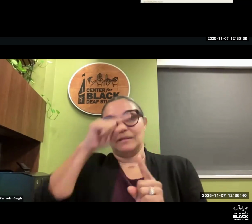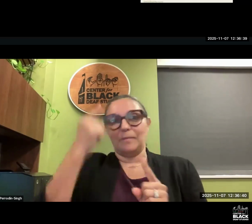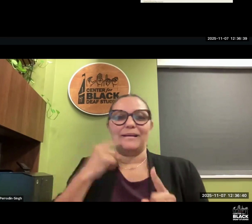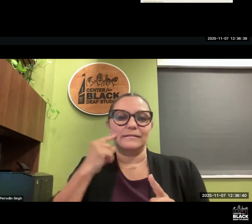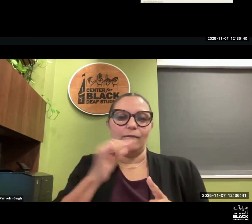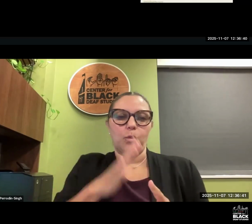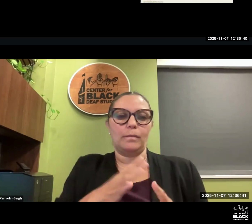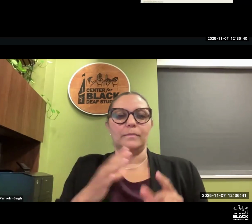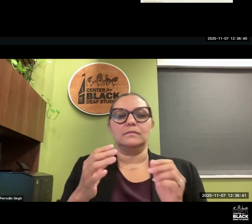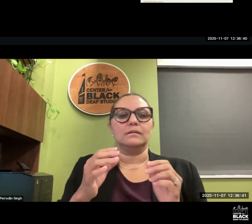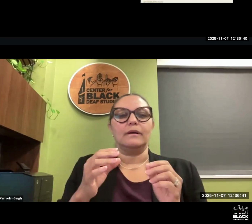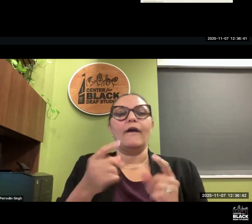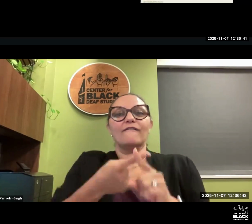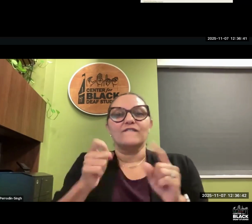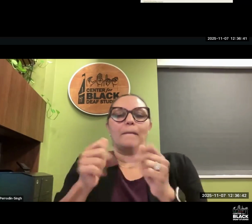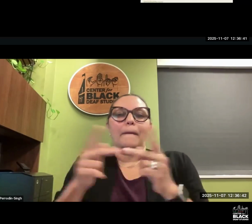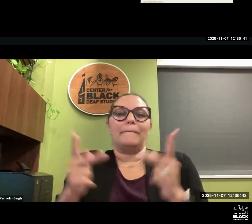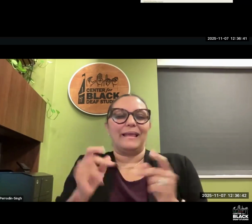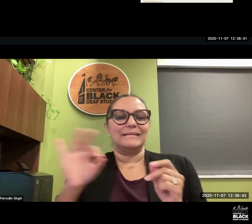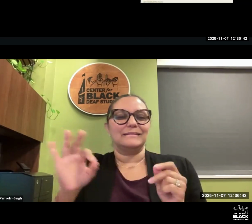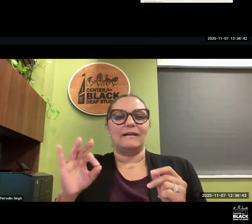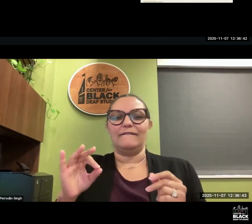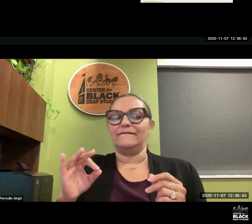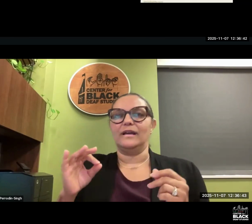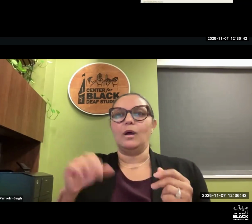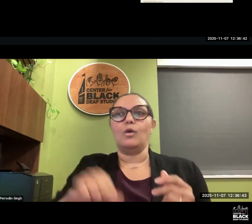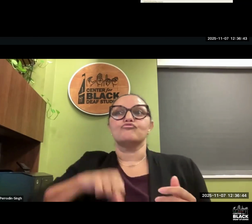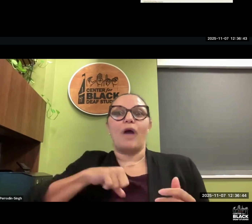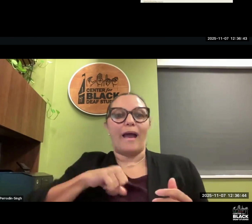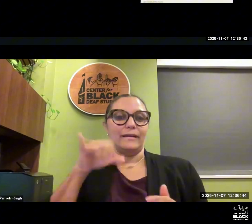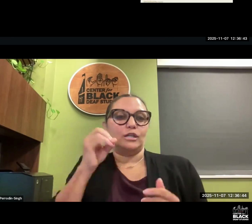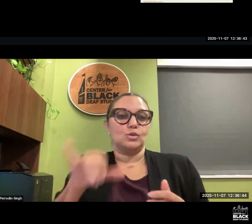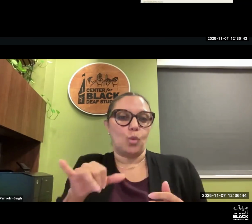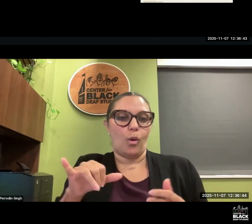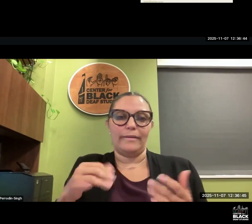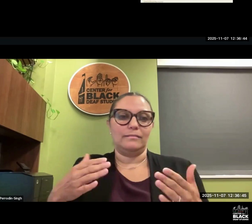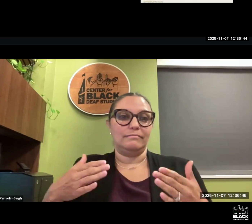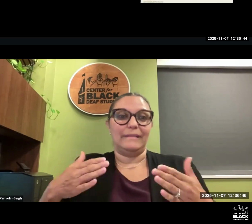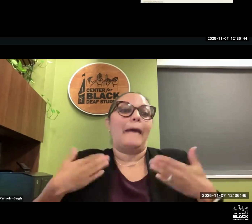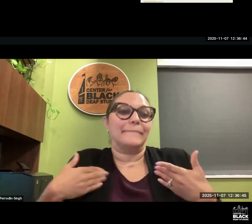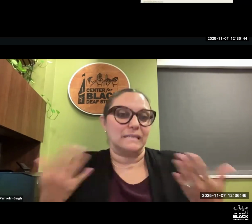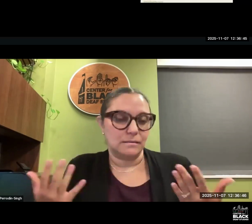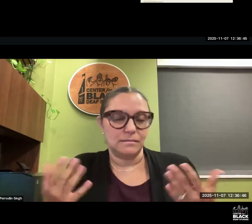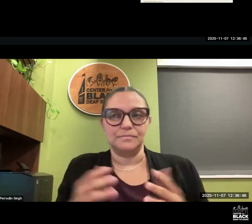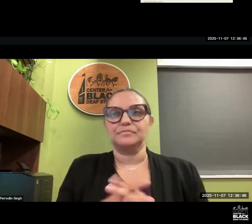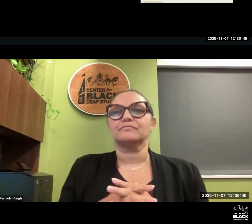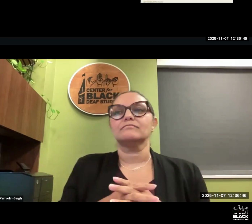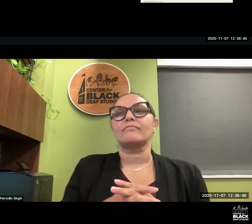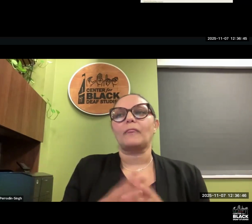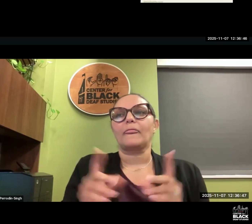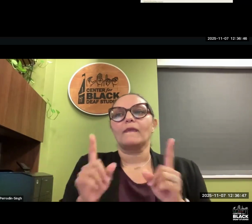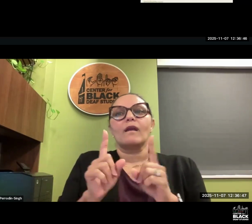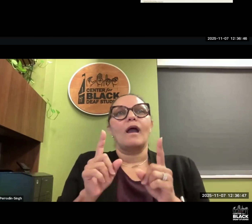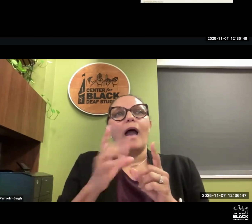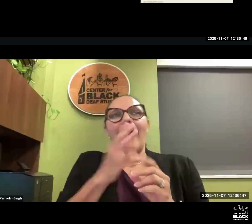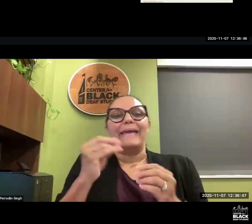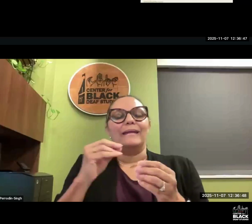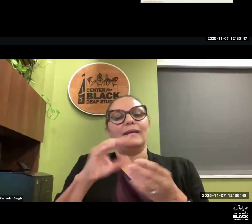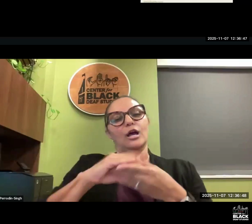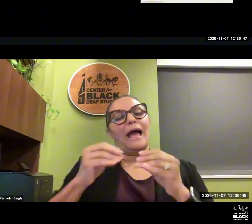And so as I became more open to share my story as a Black deaf woman, finding that pride, finding happiness, finding